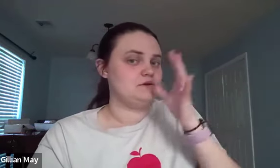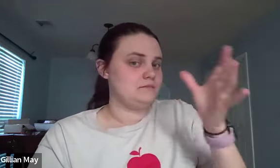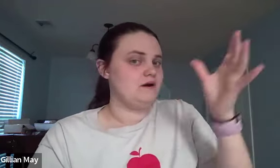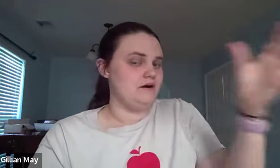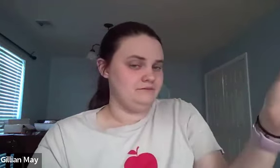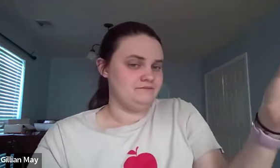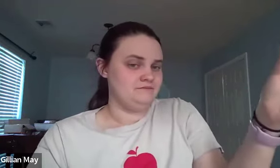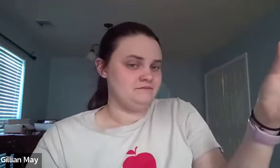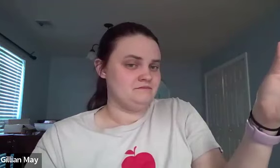grandma,